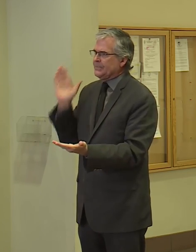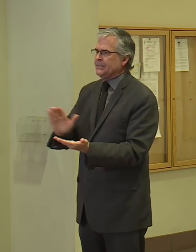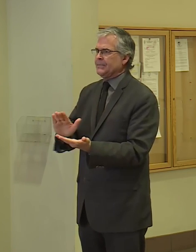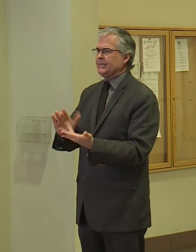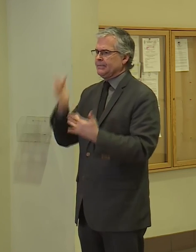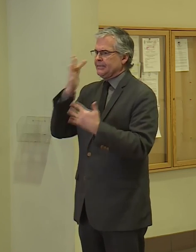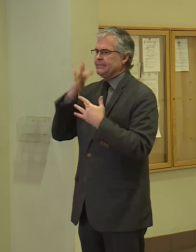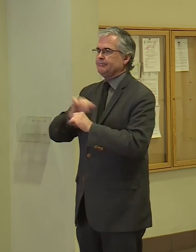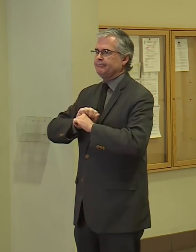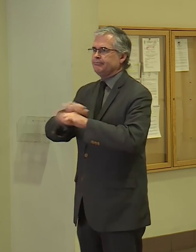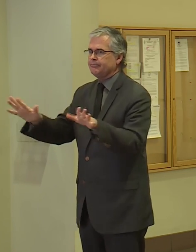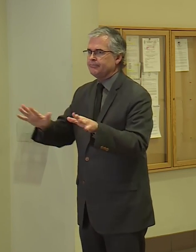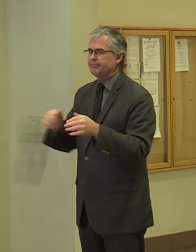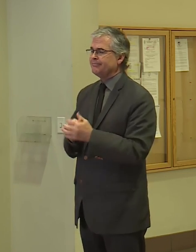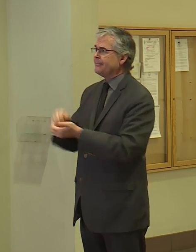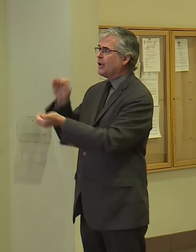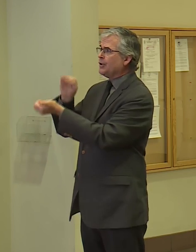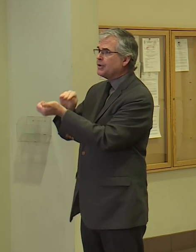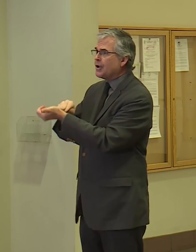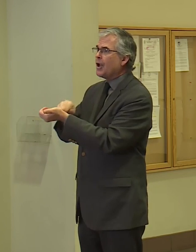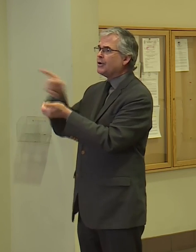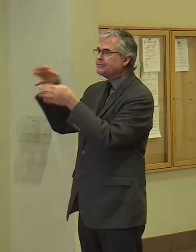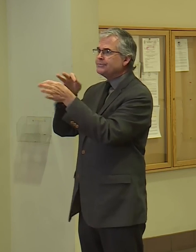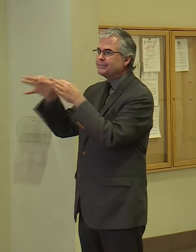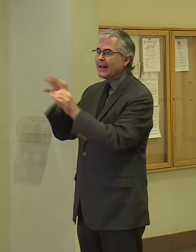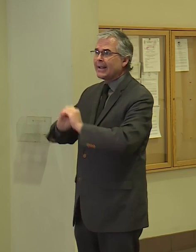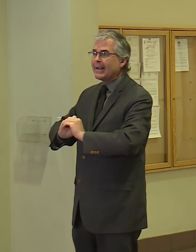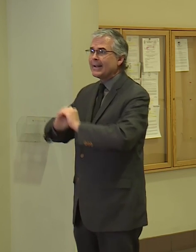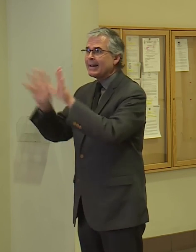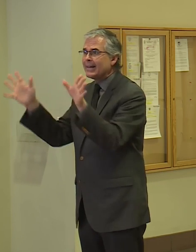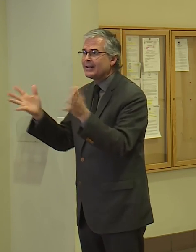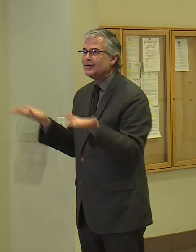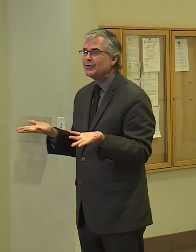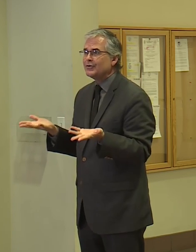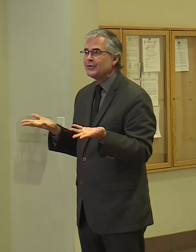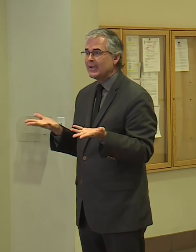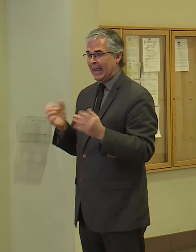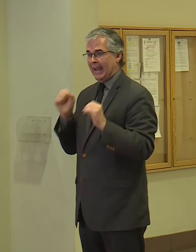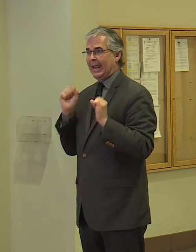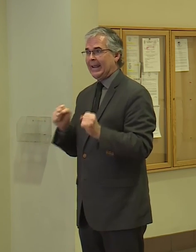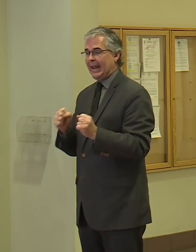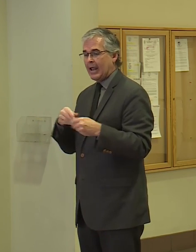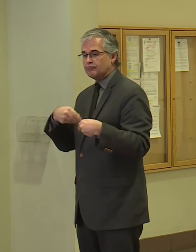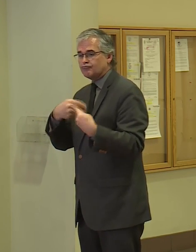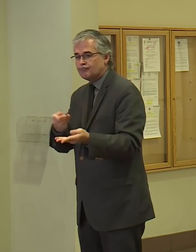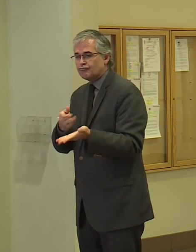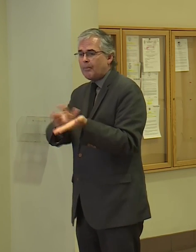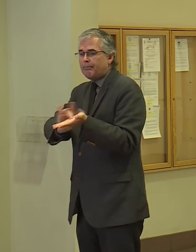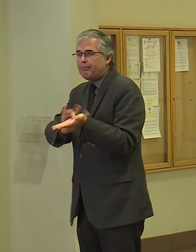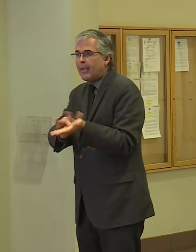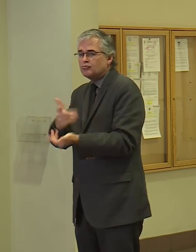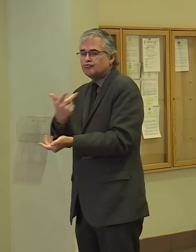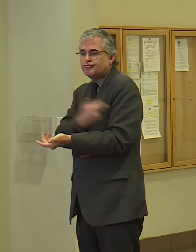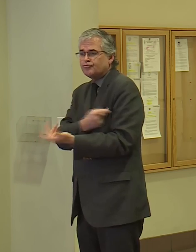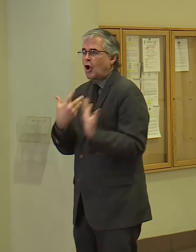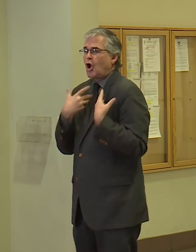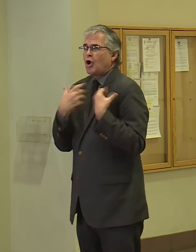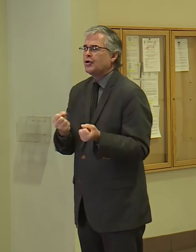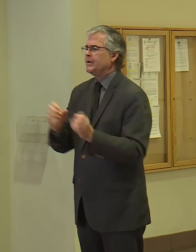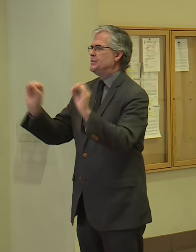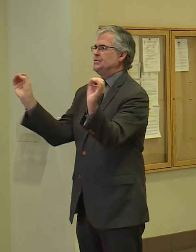professionals have made it abundantly clear that there is no treatment while a vaccine is being developed